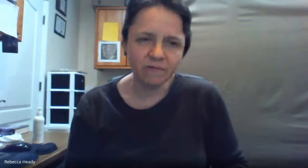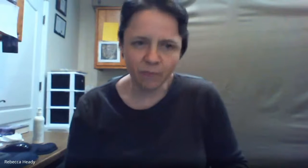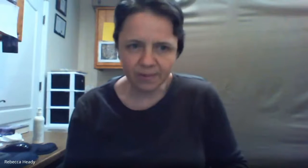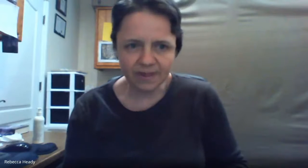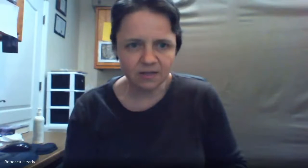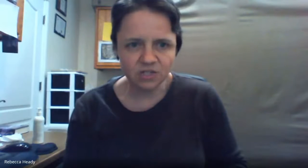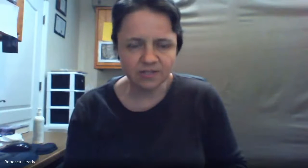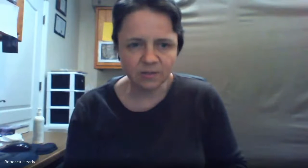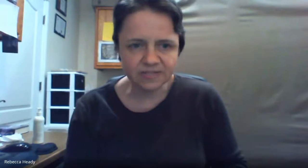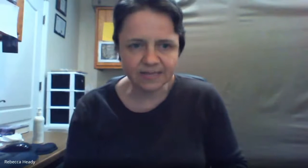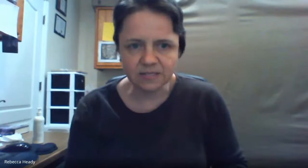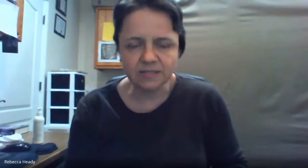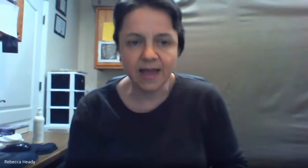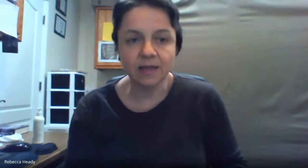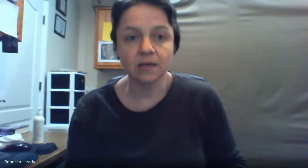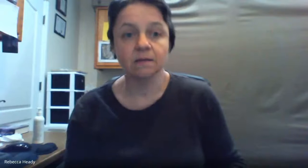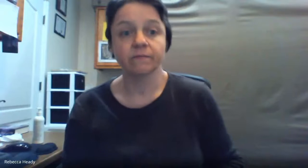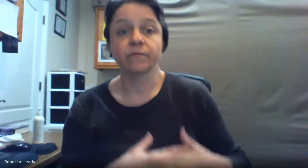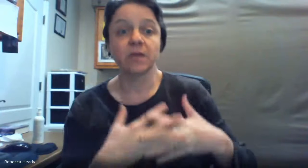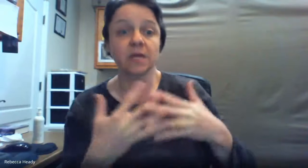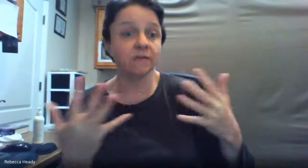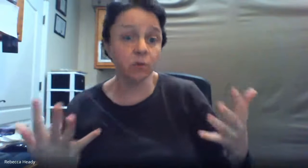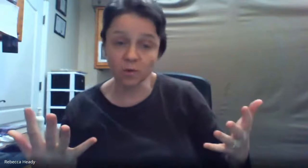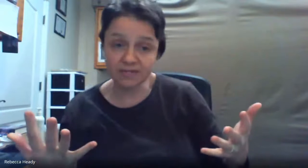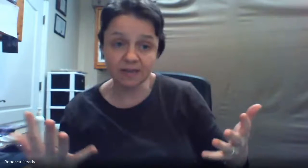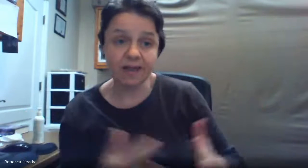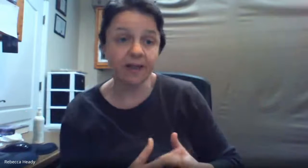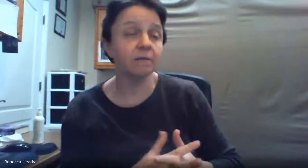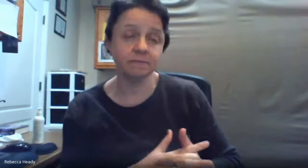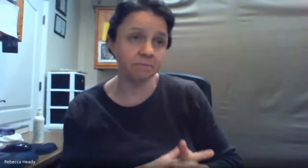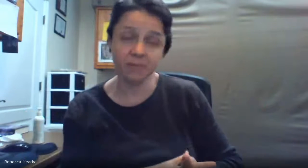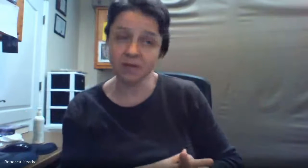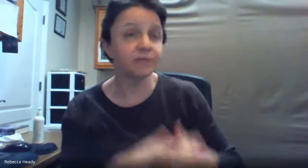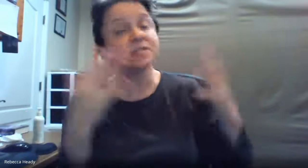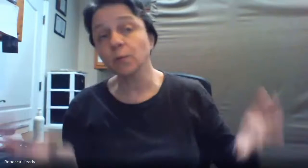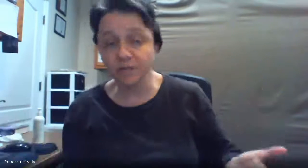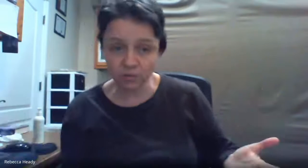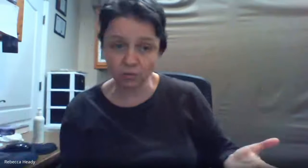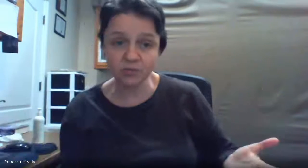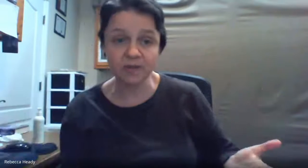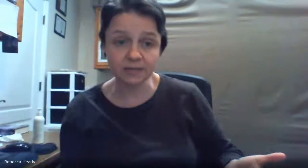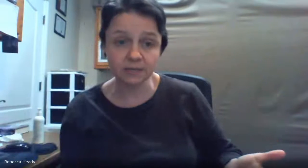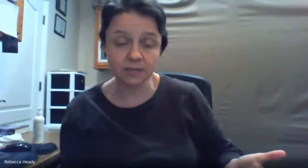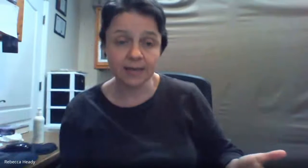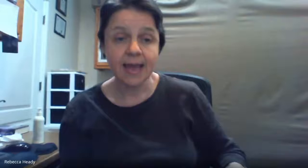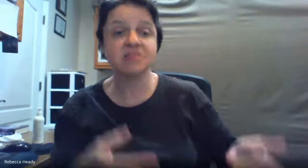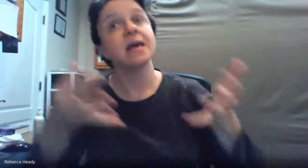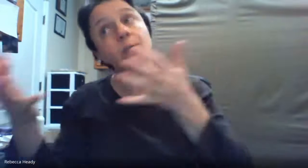you formulate just a simple sentence, like if you were going to say like, maybe first I'm going to go do this, and then I'm